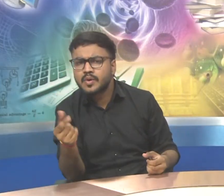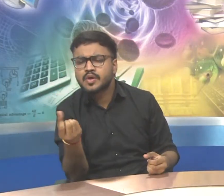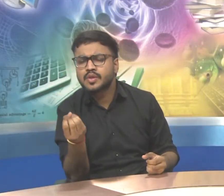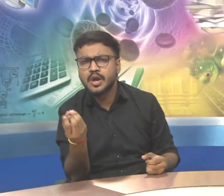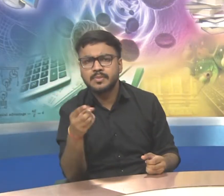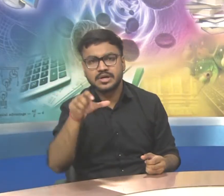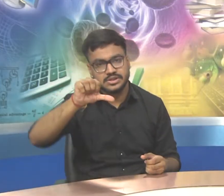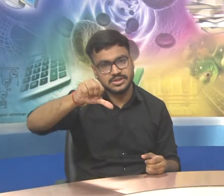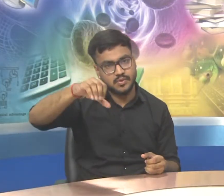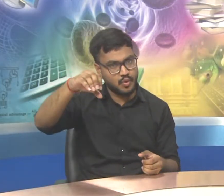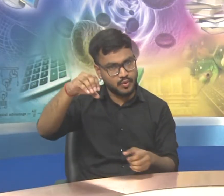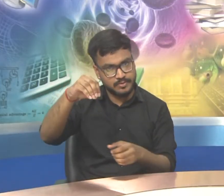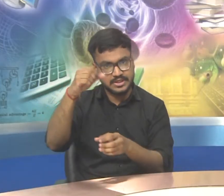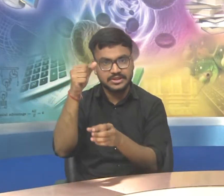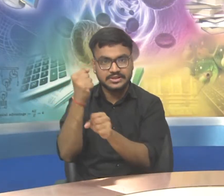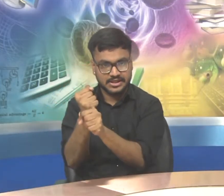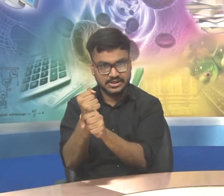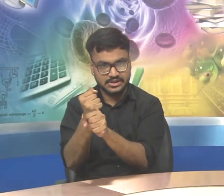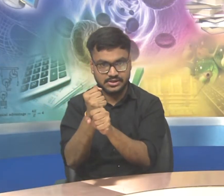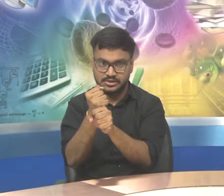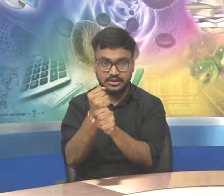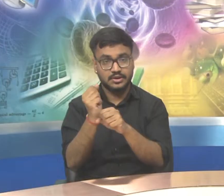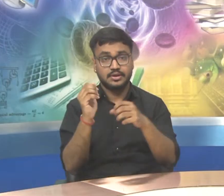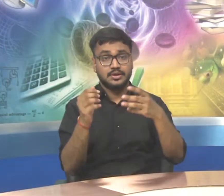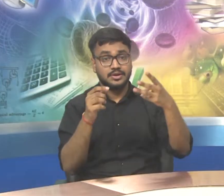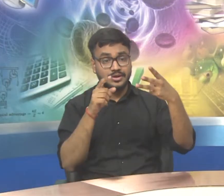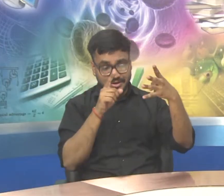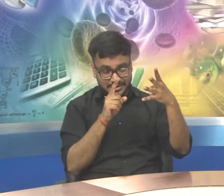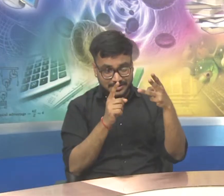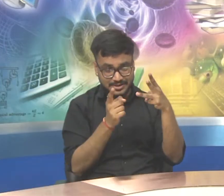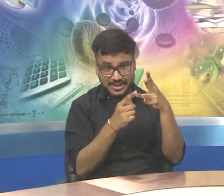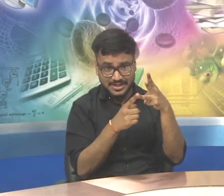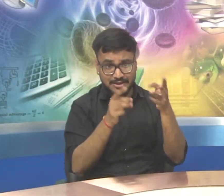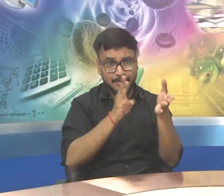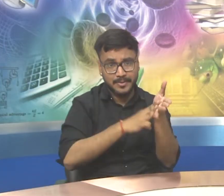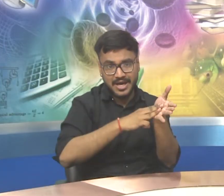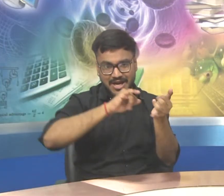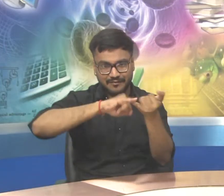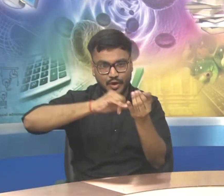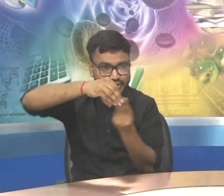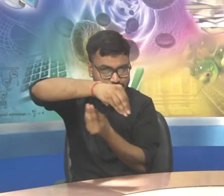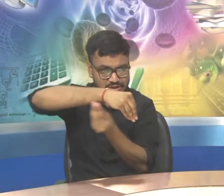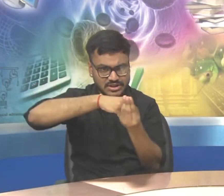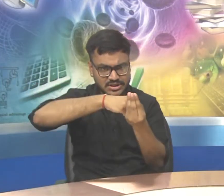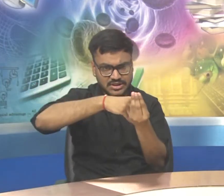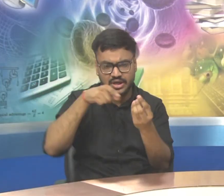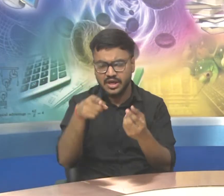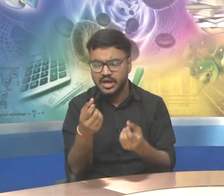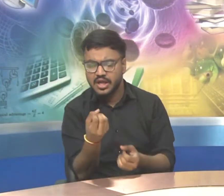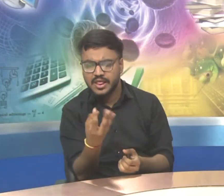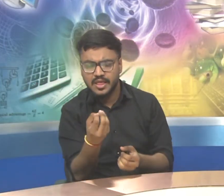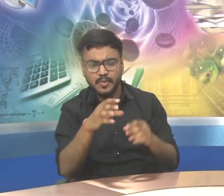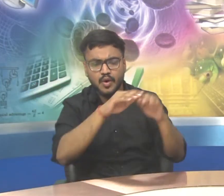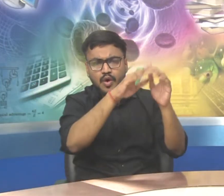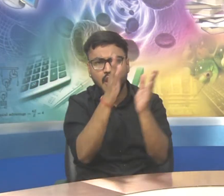salt, is 10 gram and mass of solvent, which is water, is 90 gram. So mass